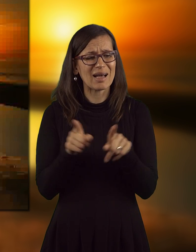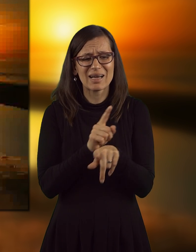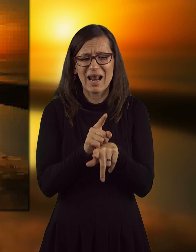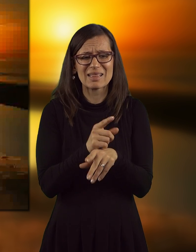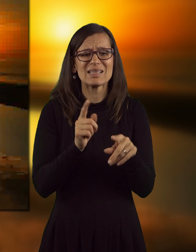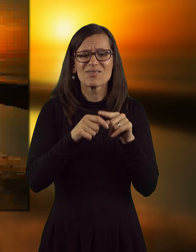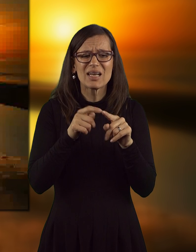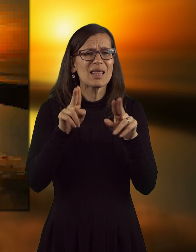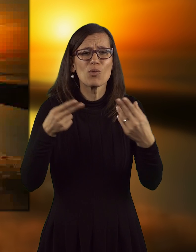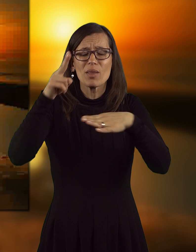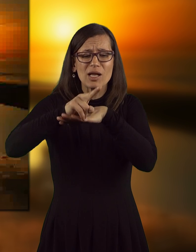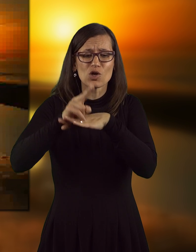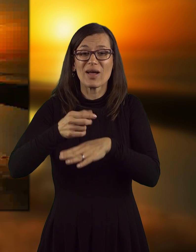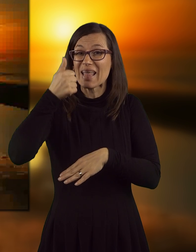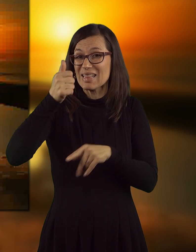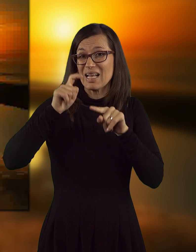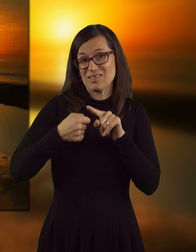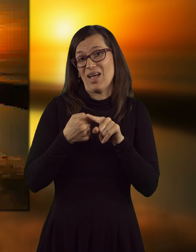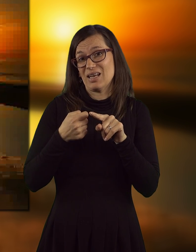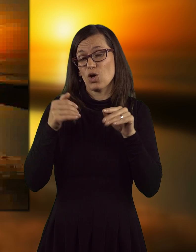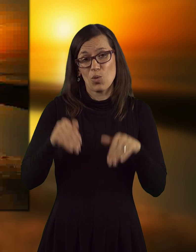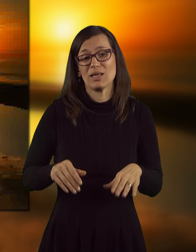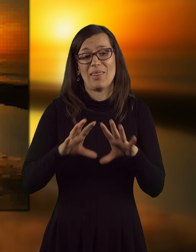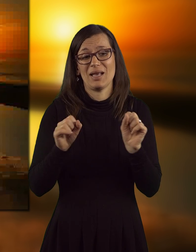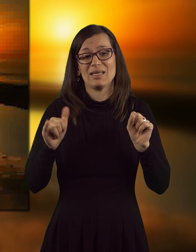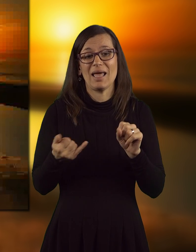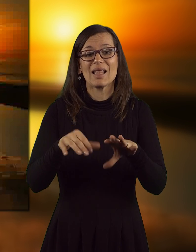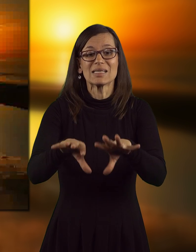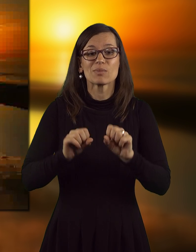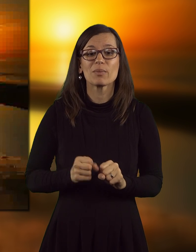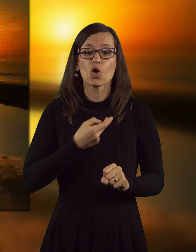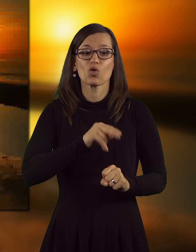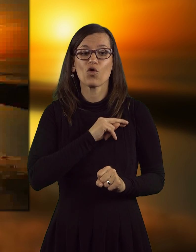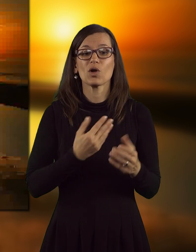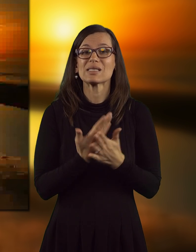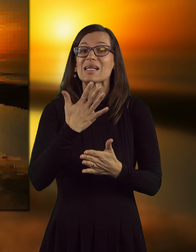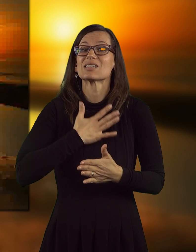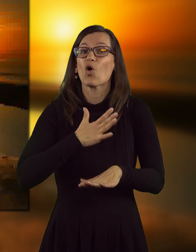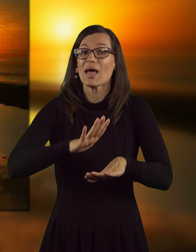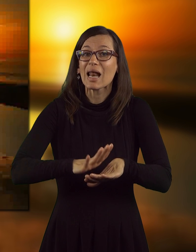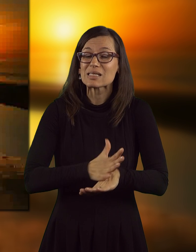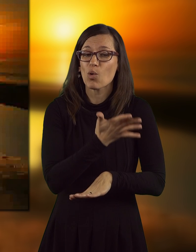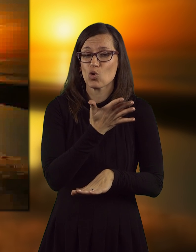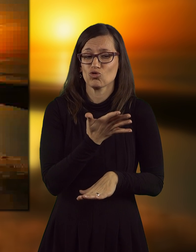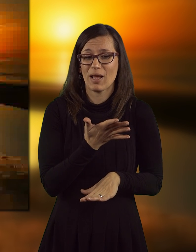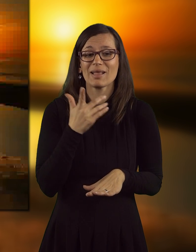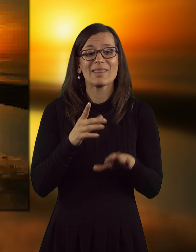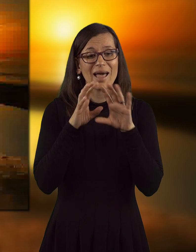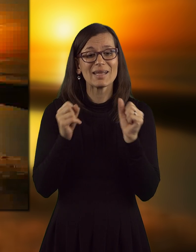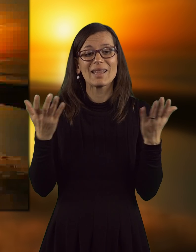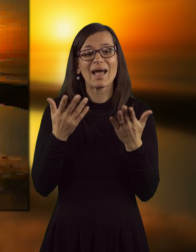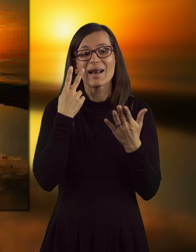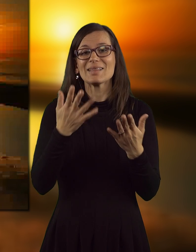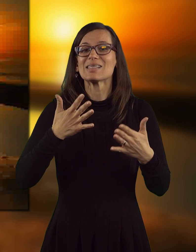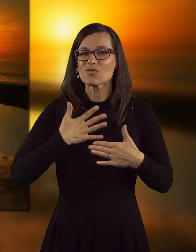much uncontrollable stuff. The only thing you need to do is accept responsibility for your mood and do